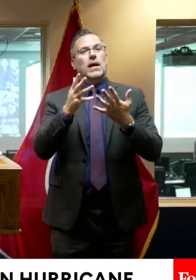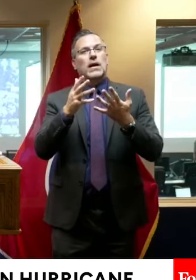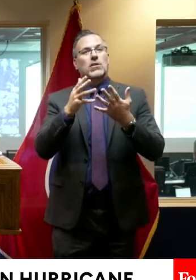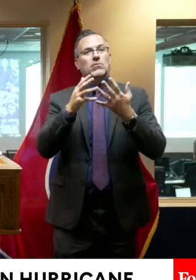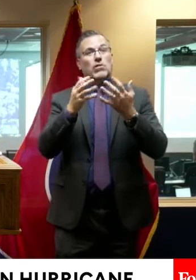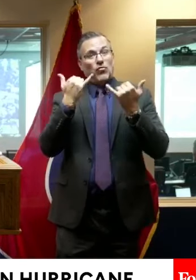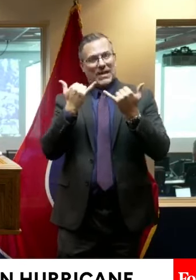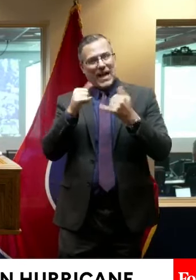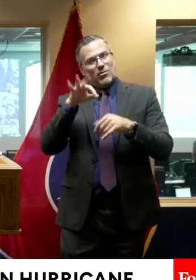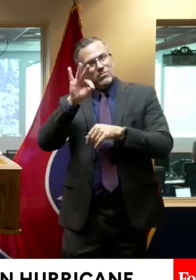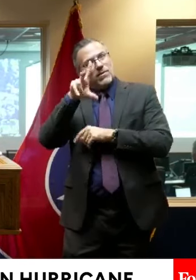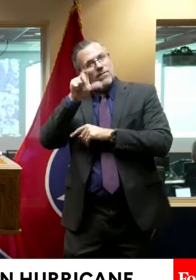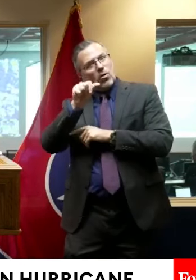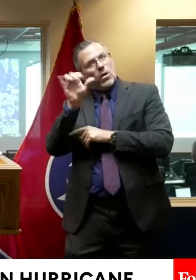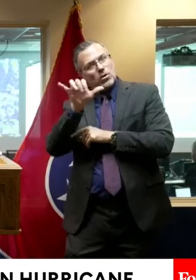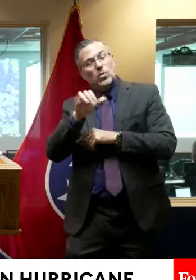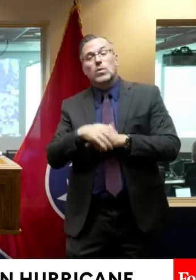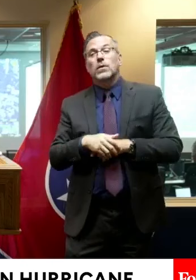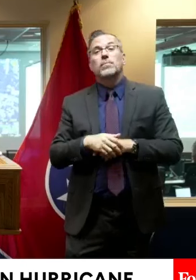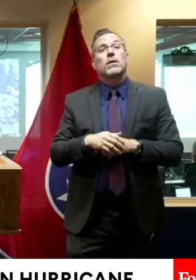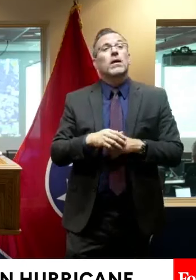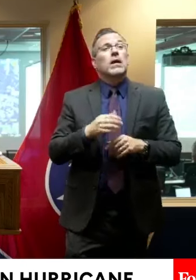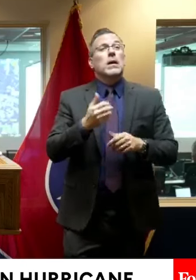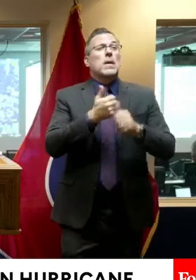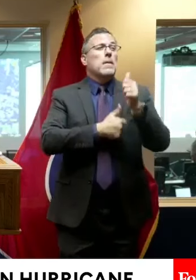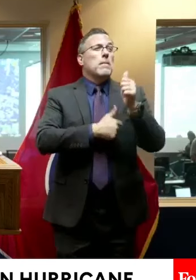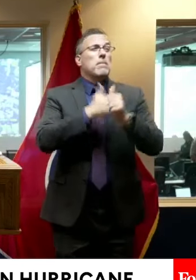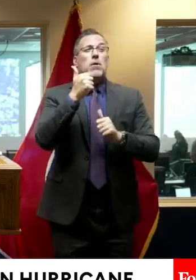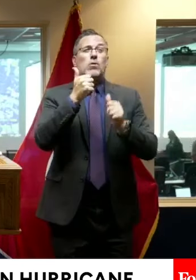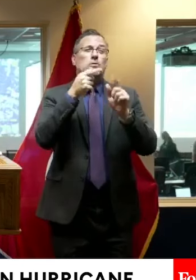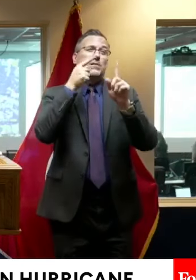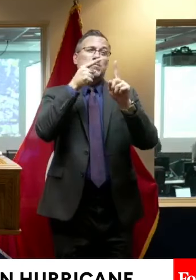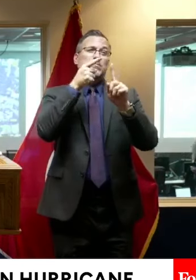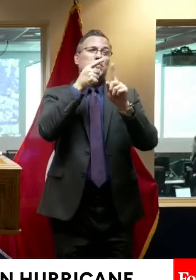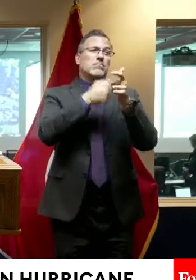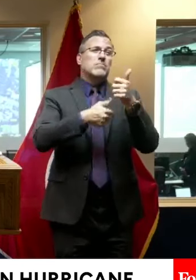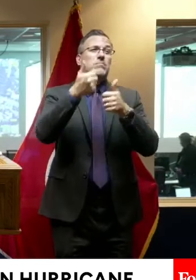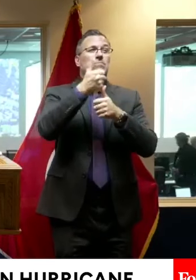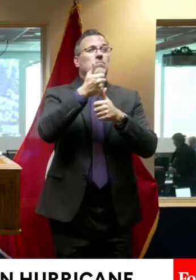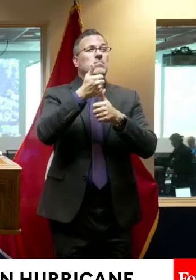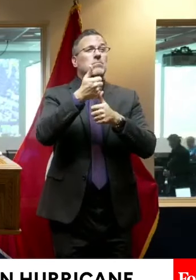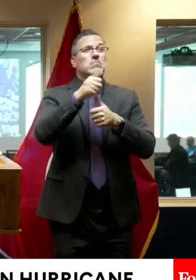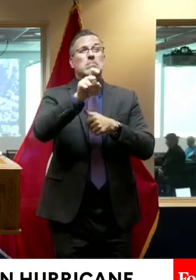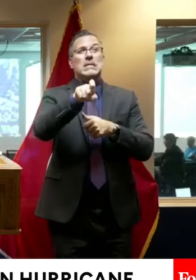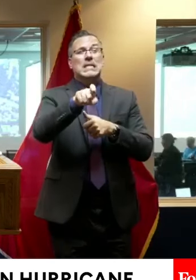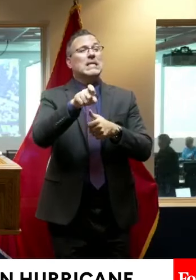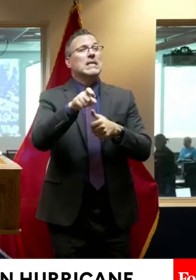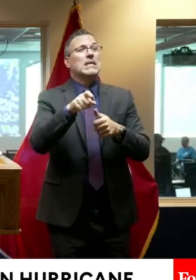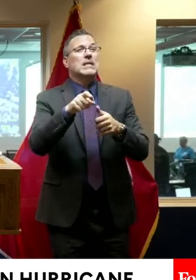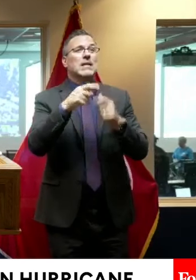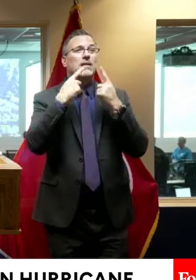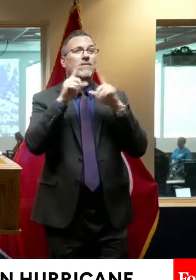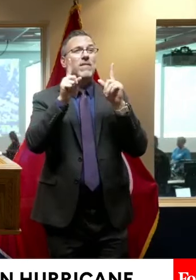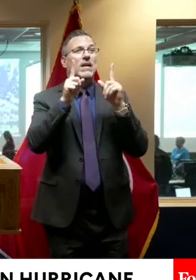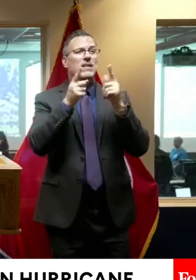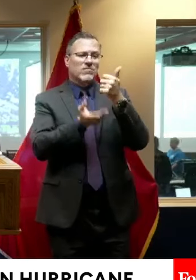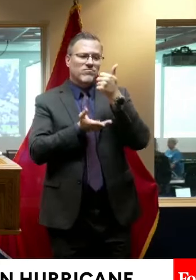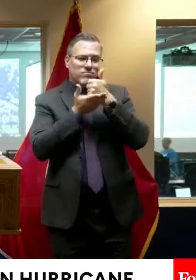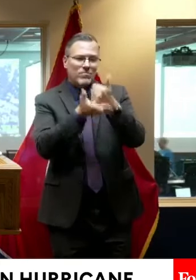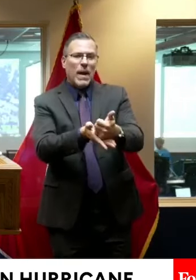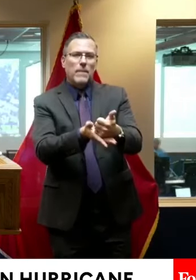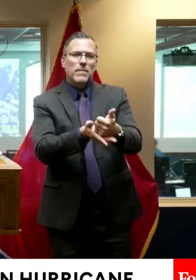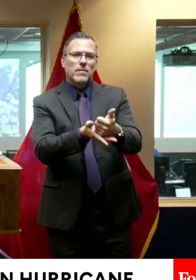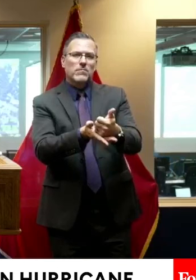in Florida. But what's needed most is efficient response that gets what people